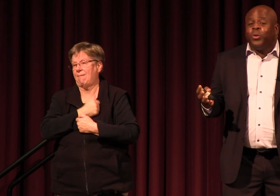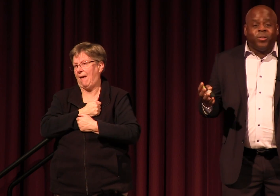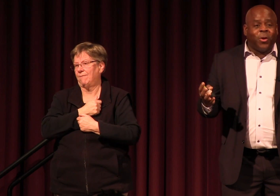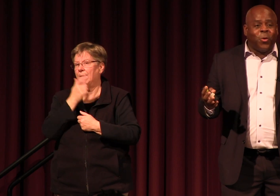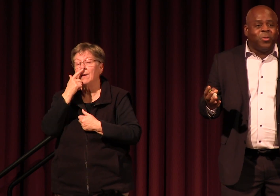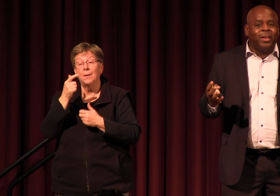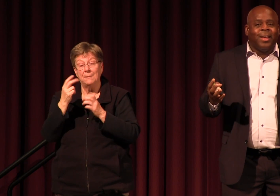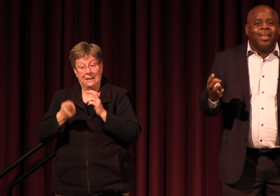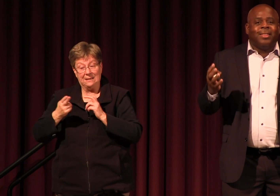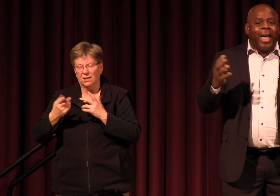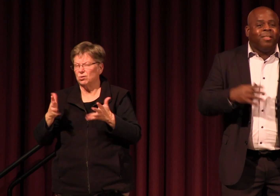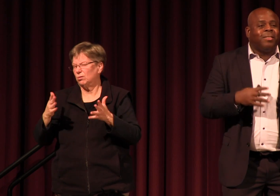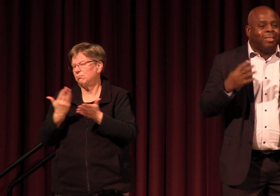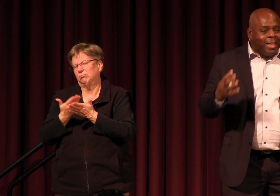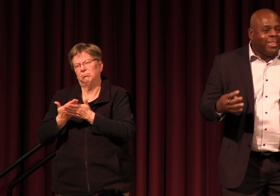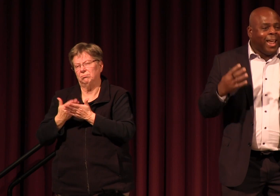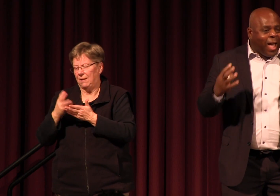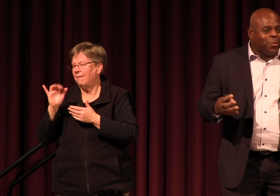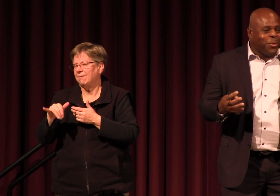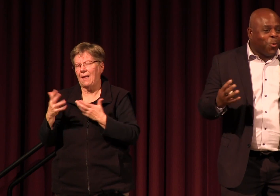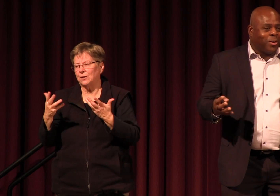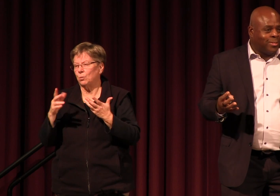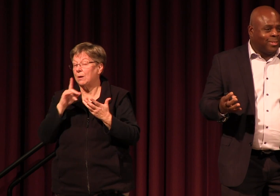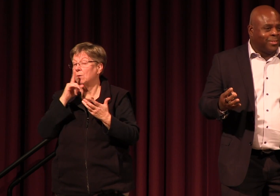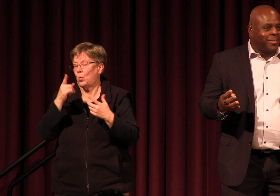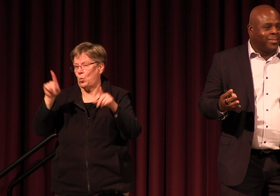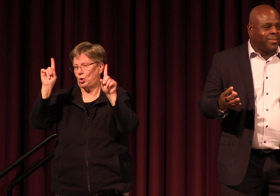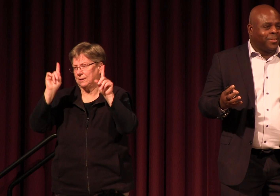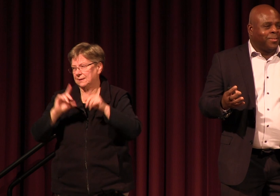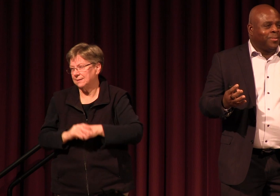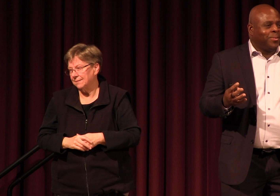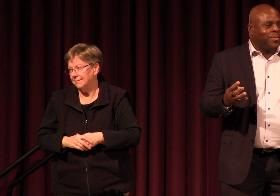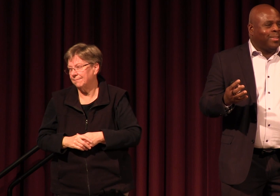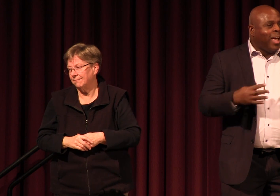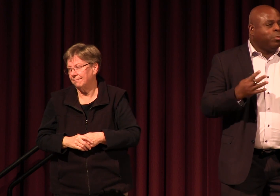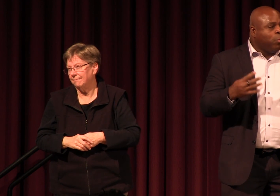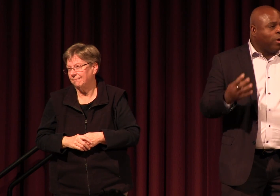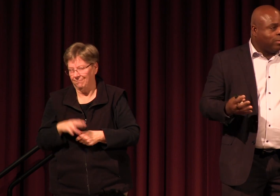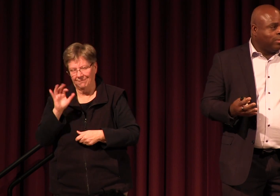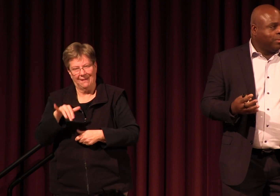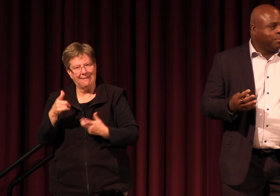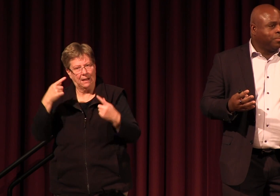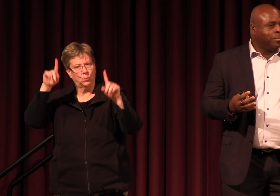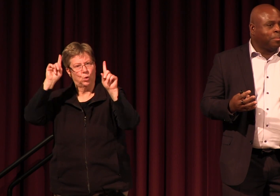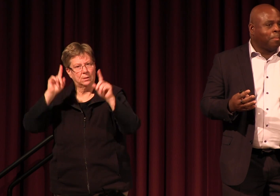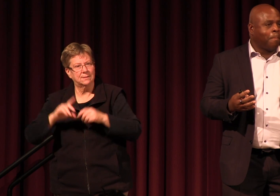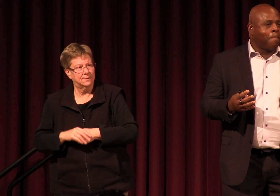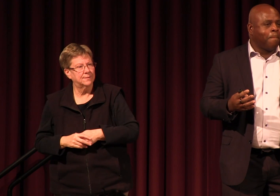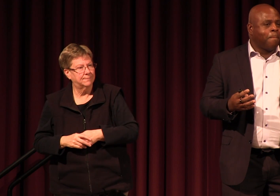Because history shows that's the thing that actually works. That's what works.